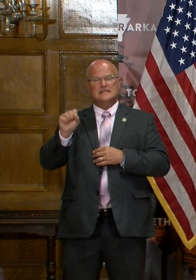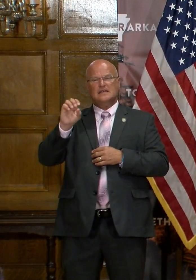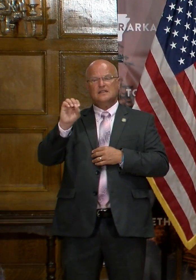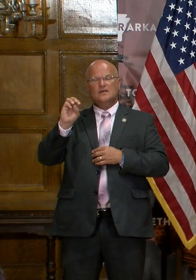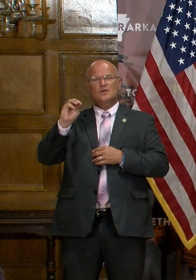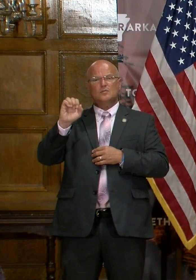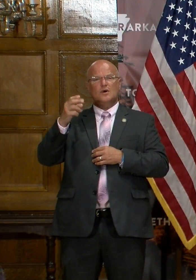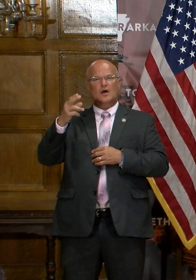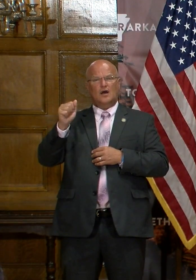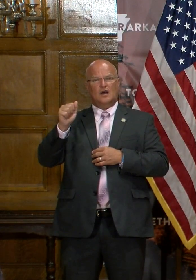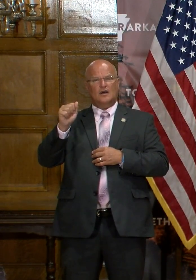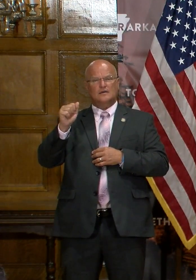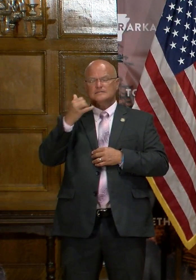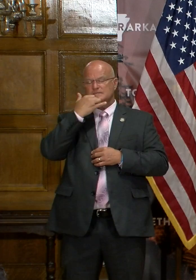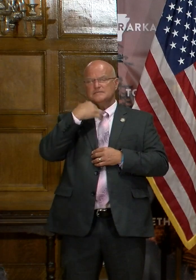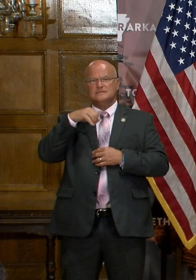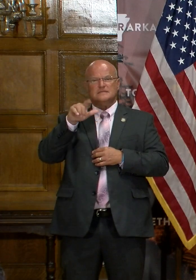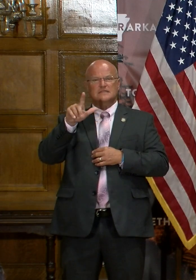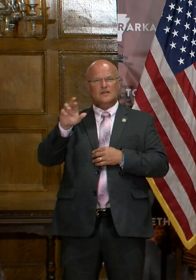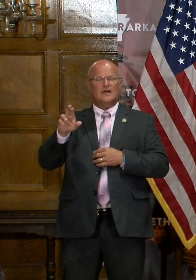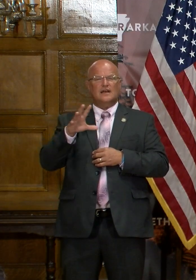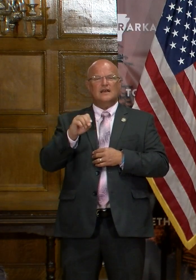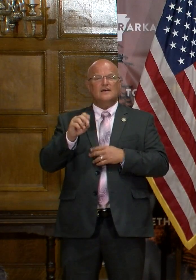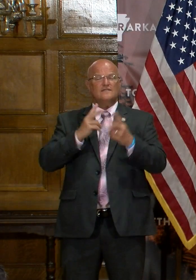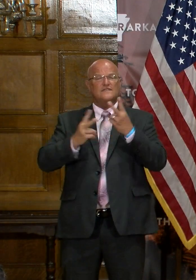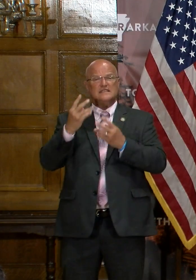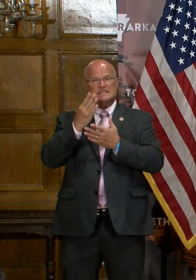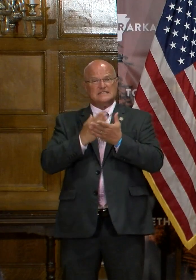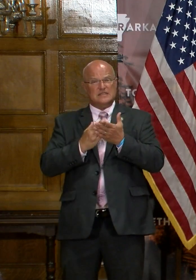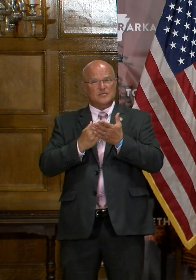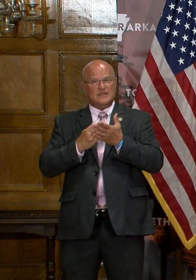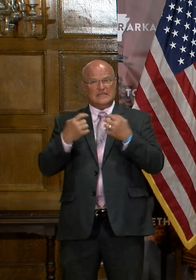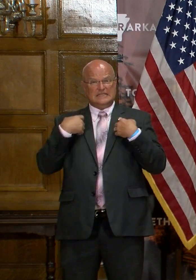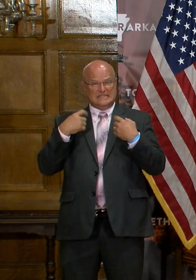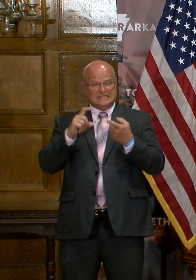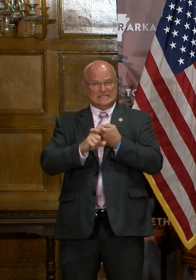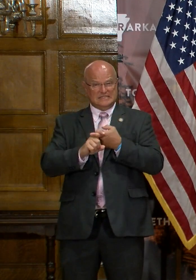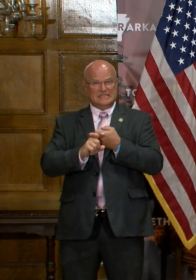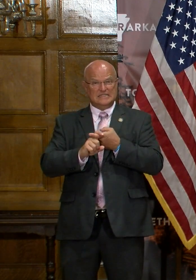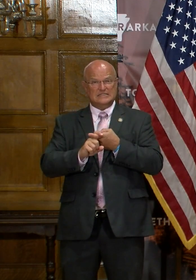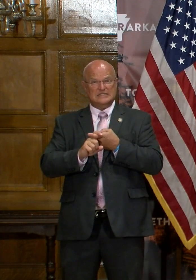Omaha, South Little Rock, excuse me, visiting some of the Hispanic